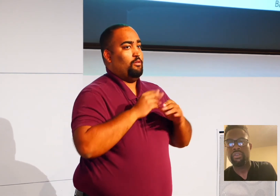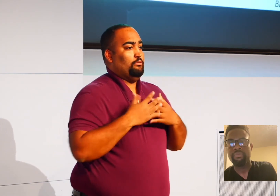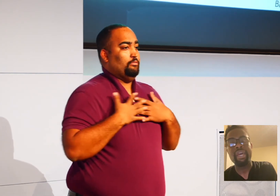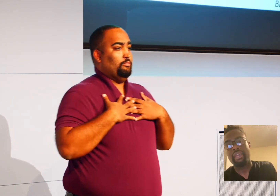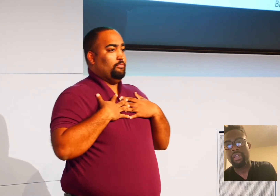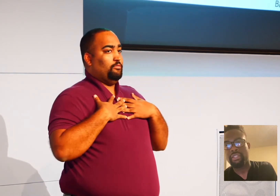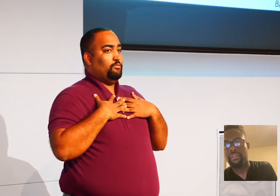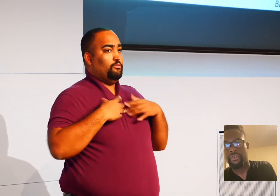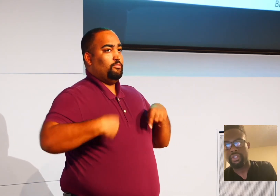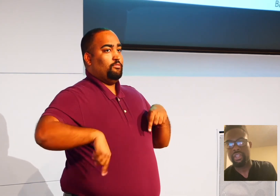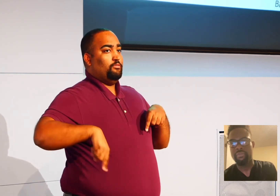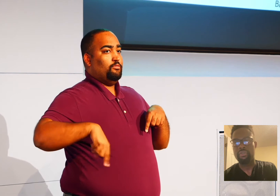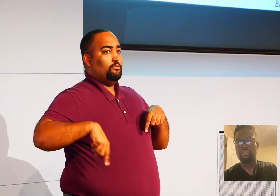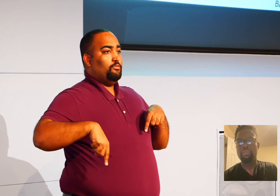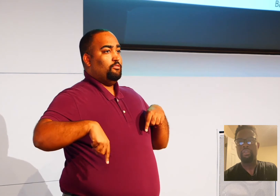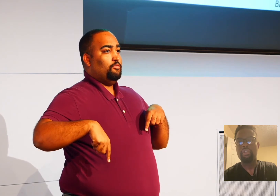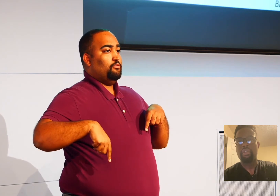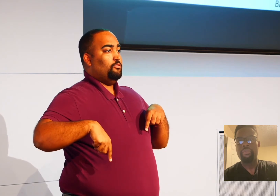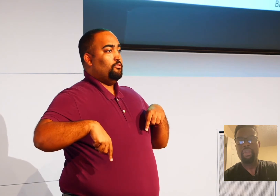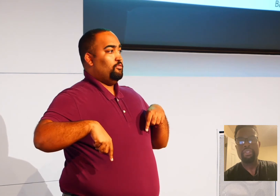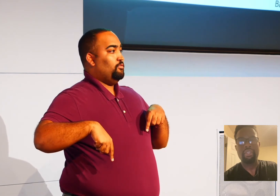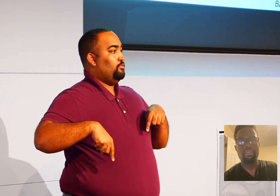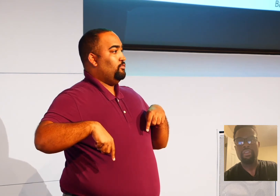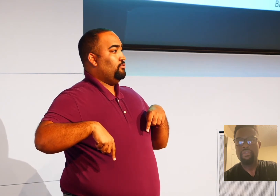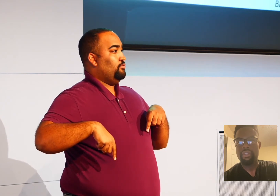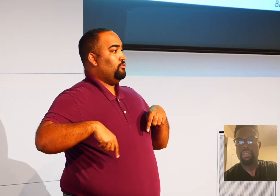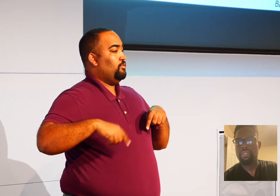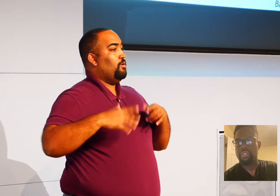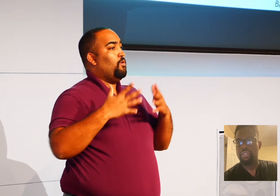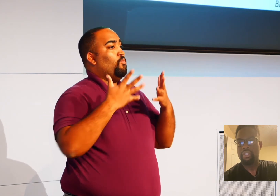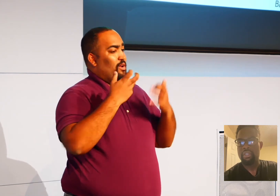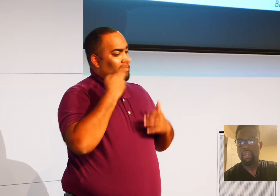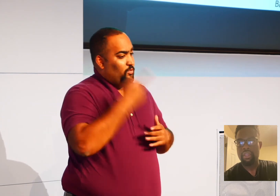Black ASL, for example. Parents get nervous and